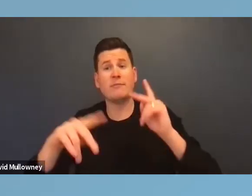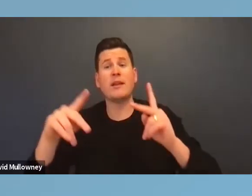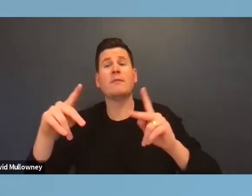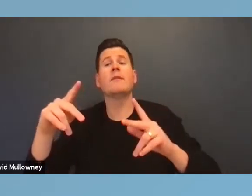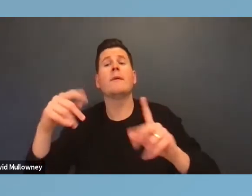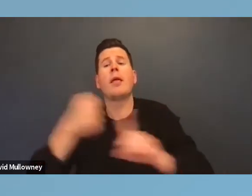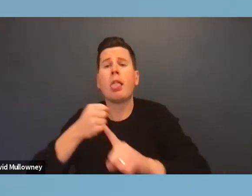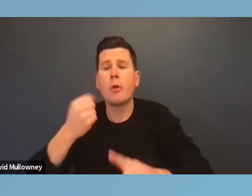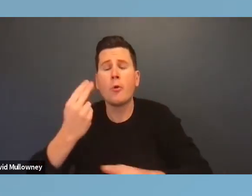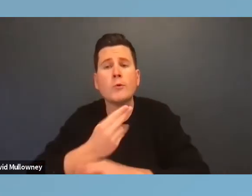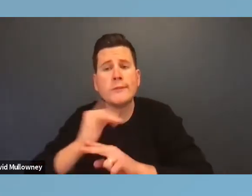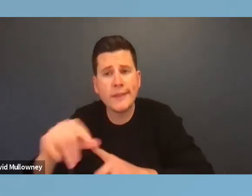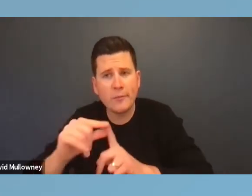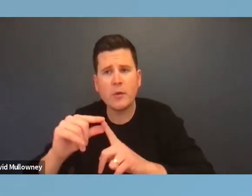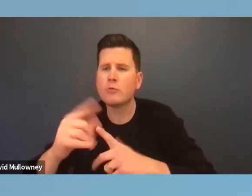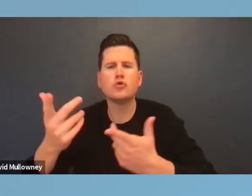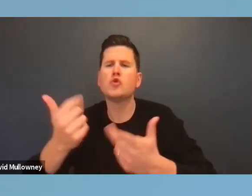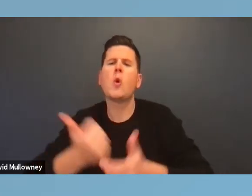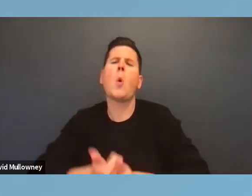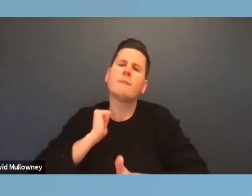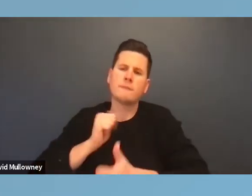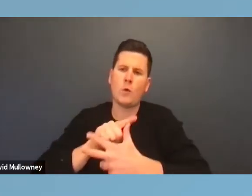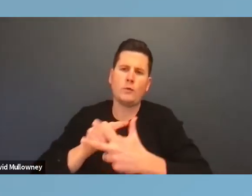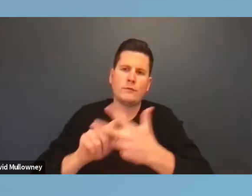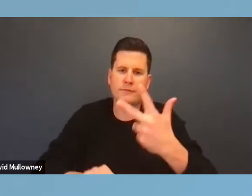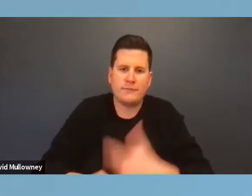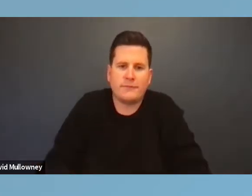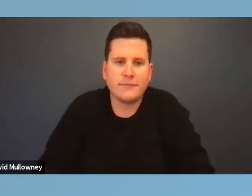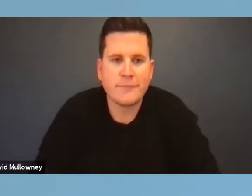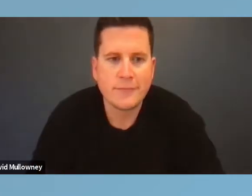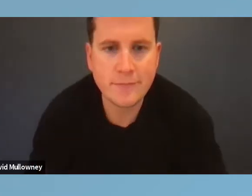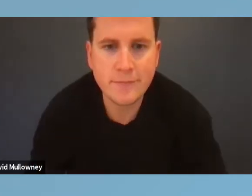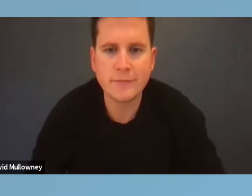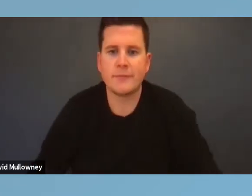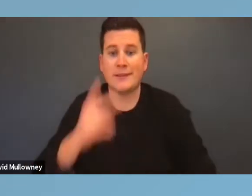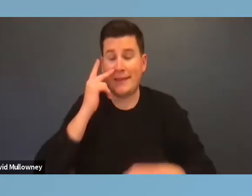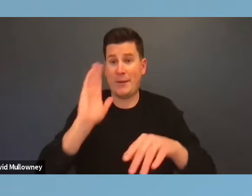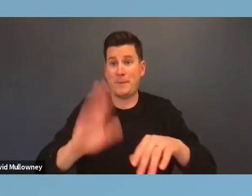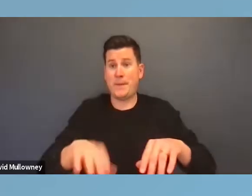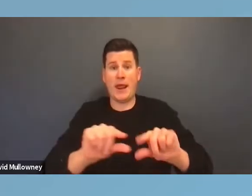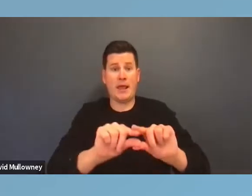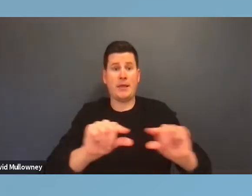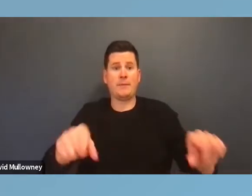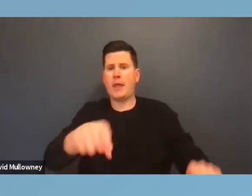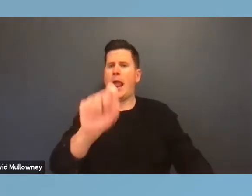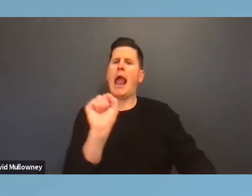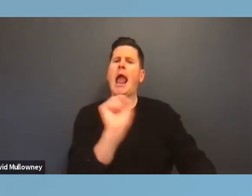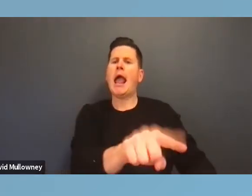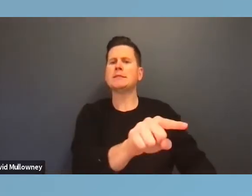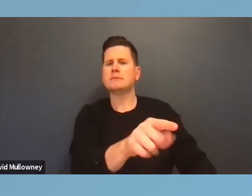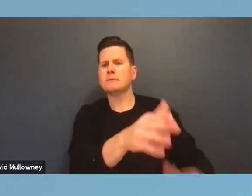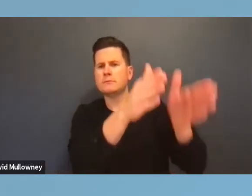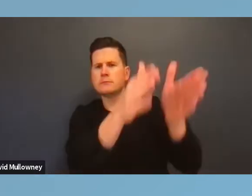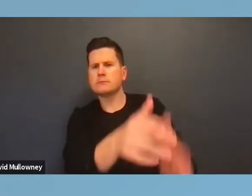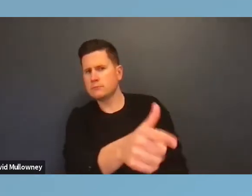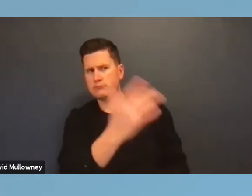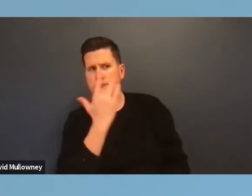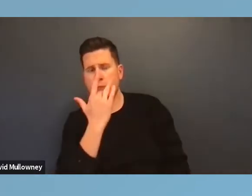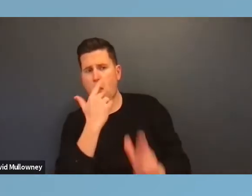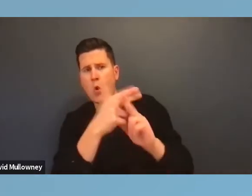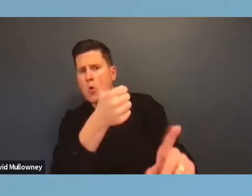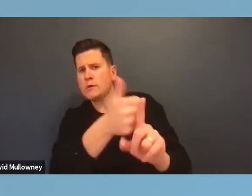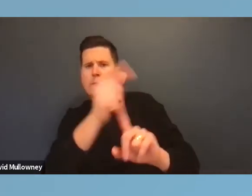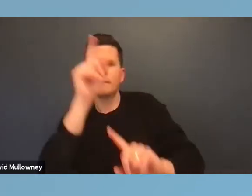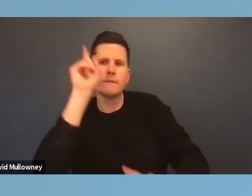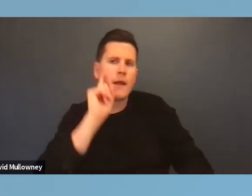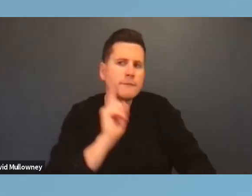in 2021, and sometimes still people use those words, but please do not. And look at the bottom here. It says, ask the